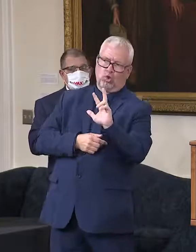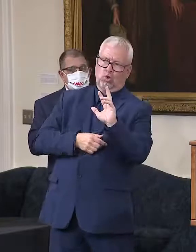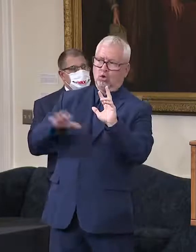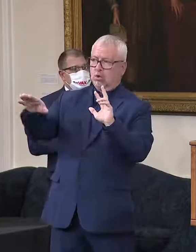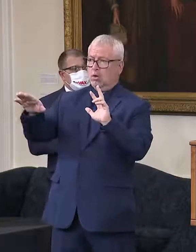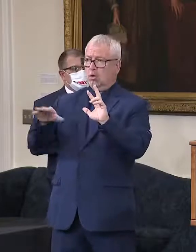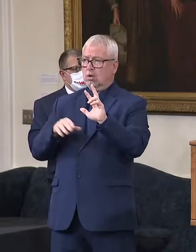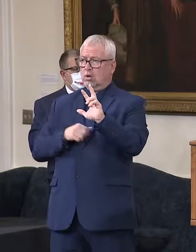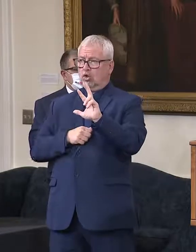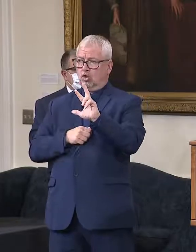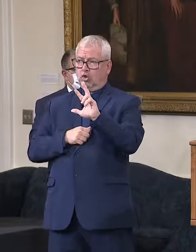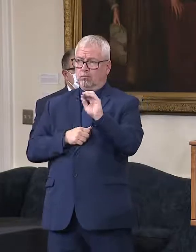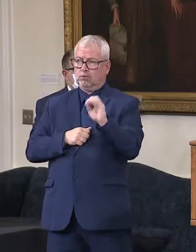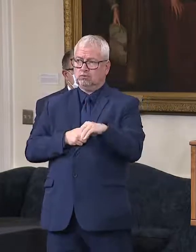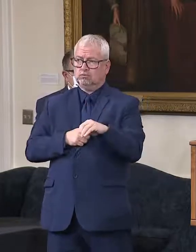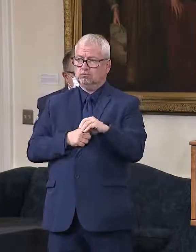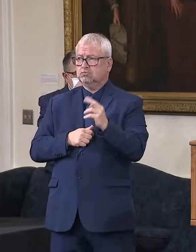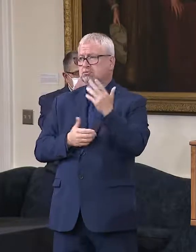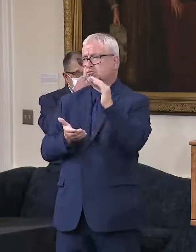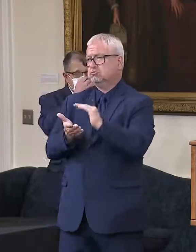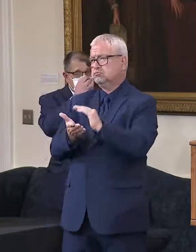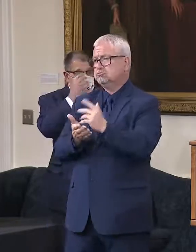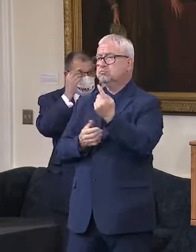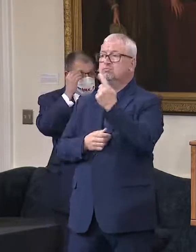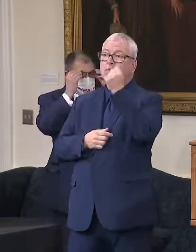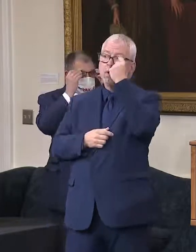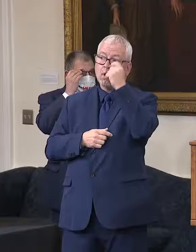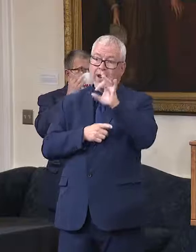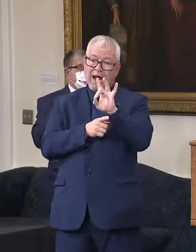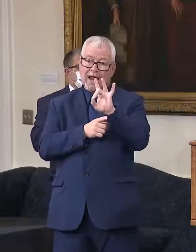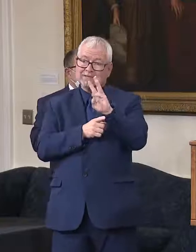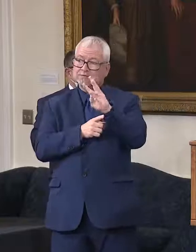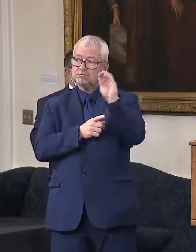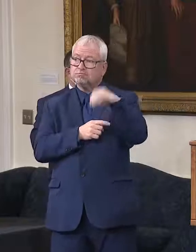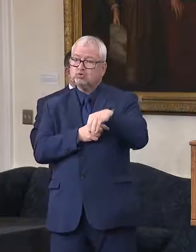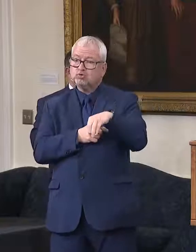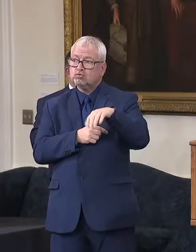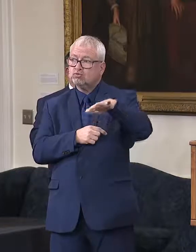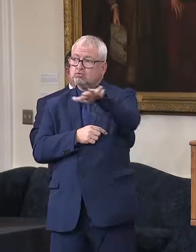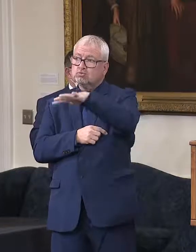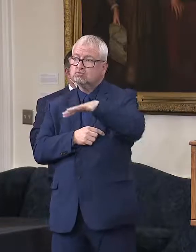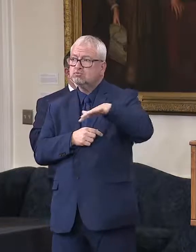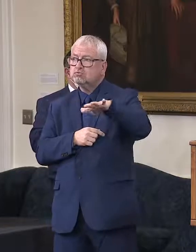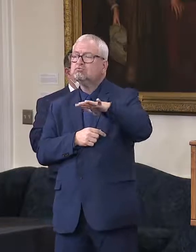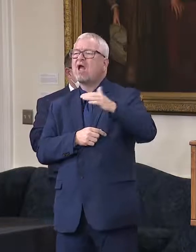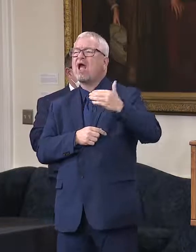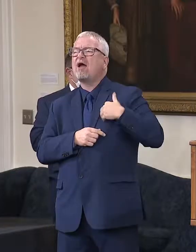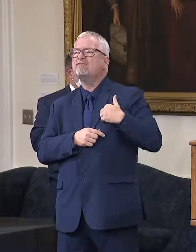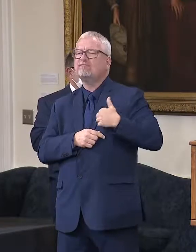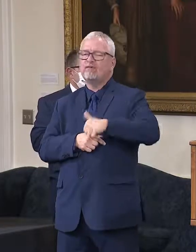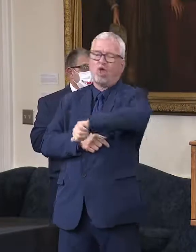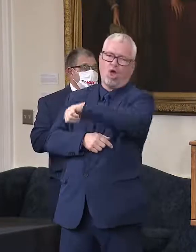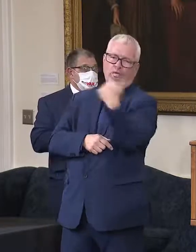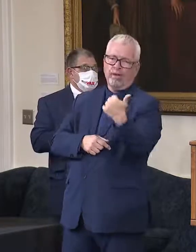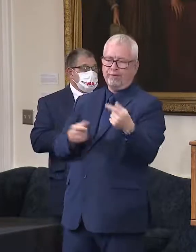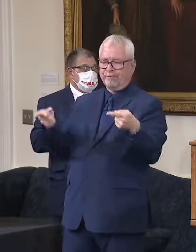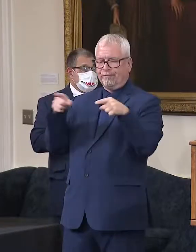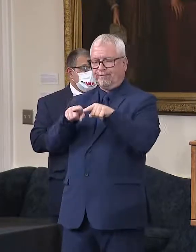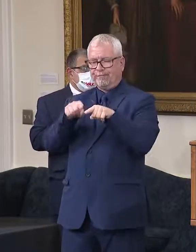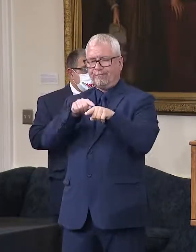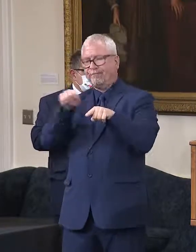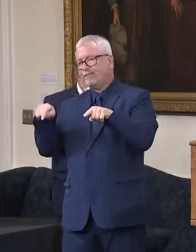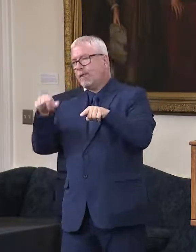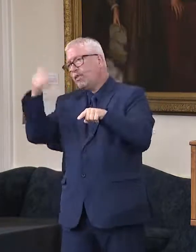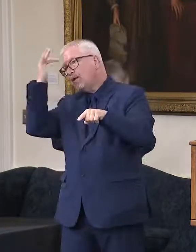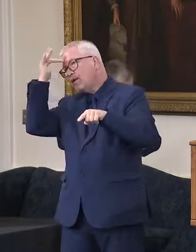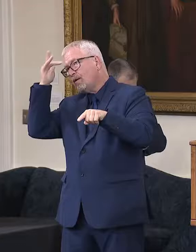because 86% of the people are vaccinated. So, and it is comorbidities for the most part. We have almost no cases of people without